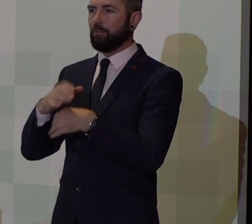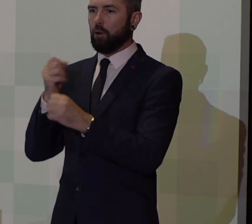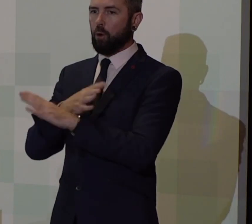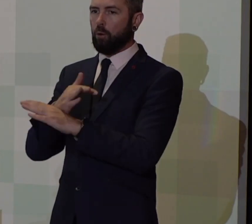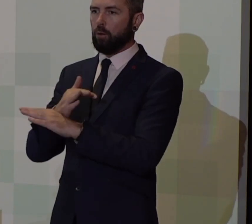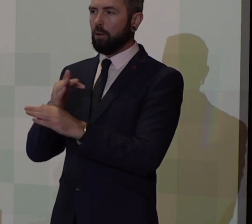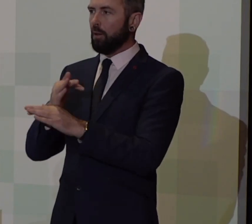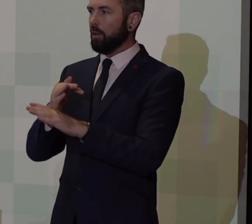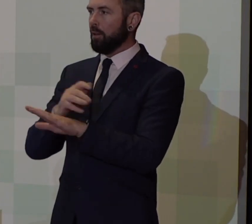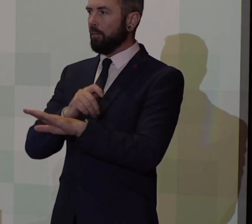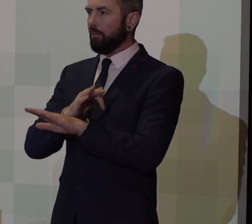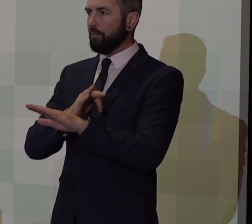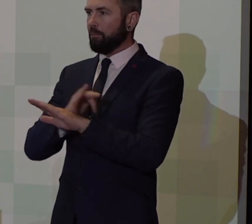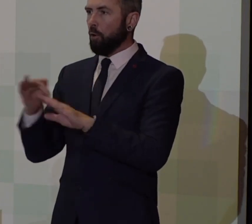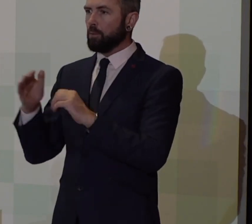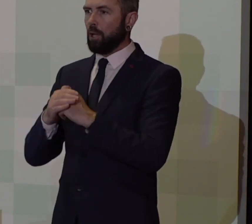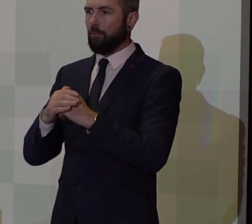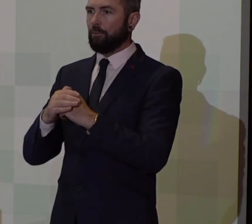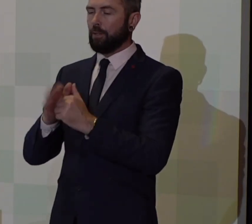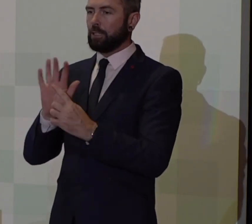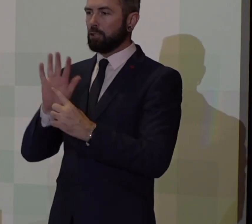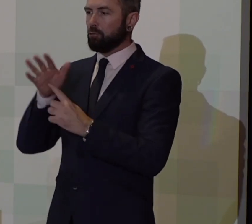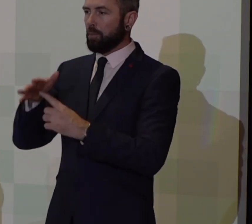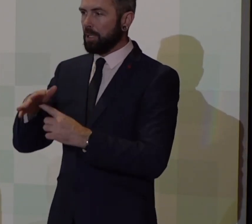of Discrimination Against Women, CEDAW,